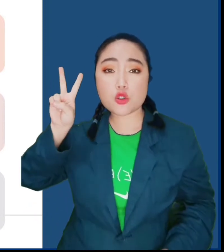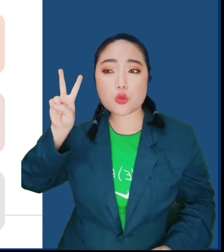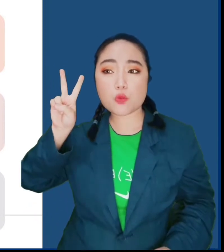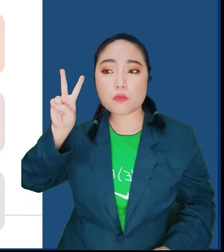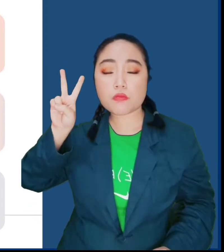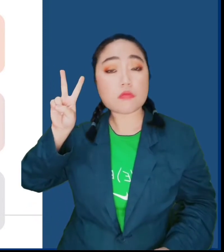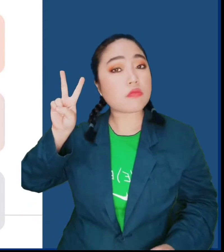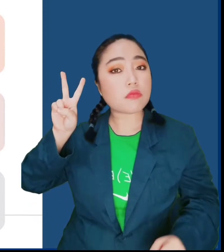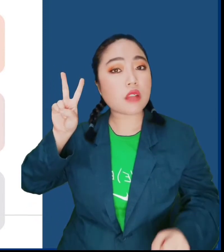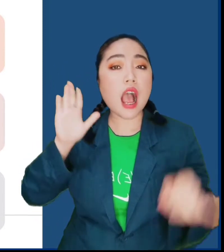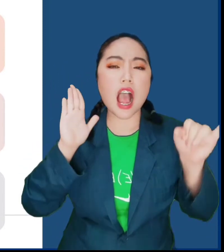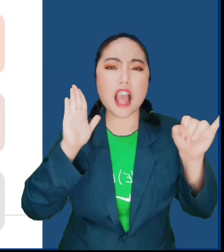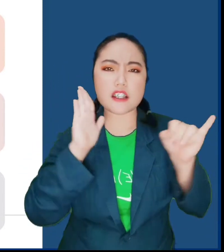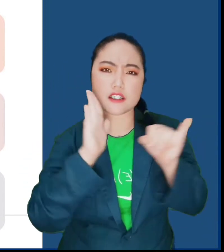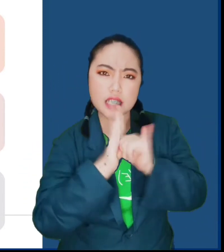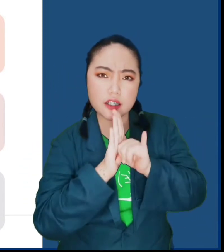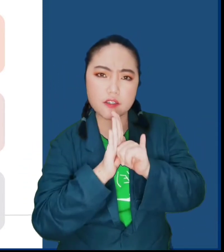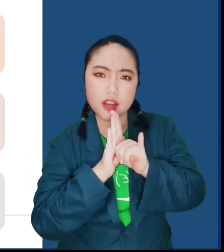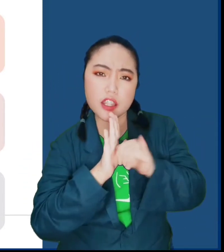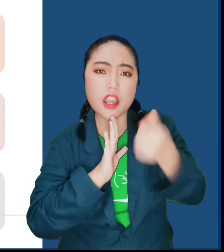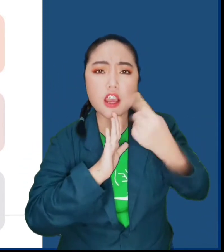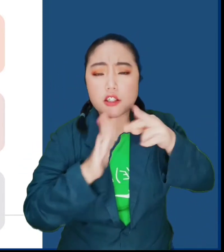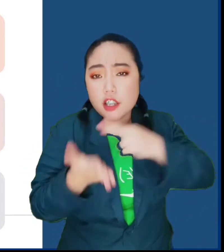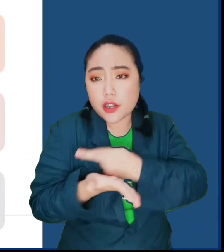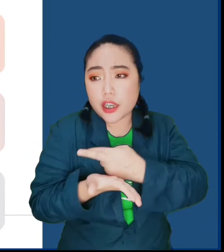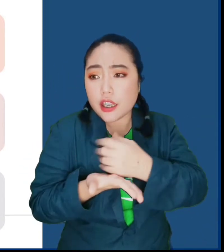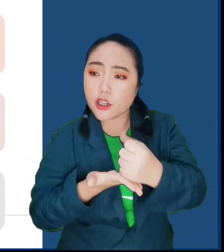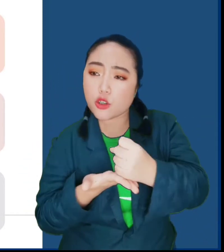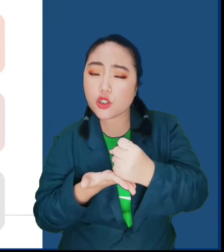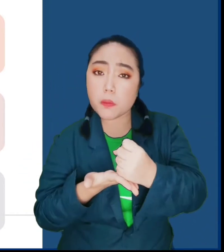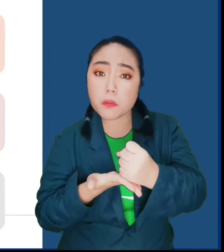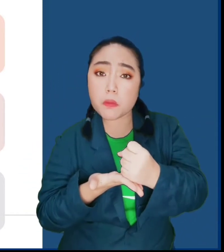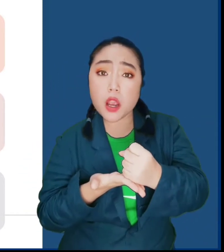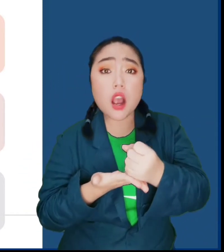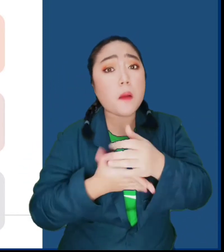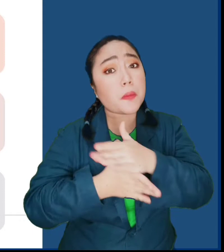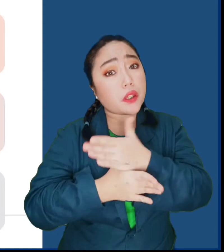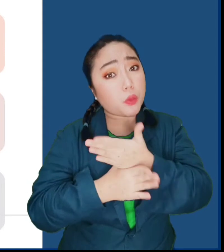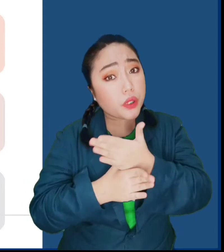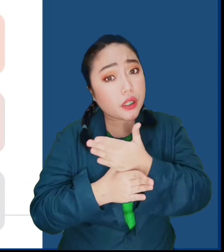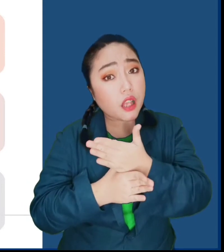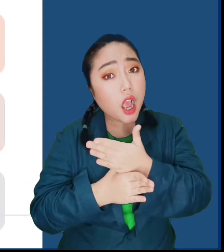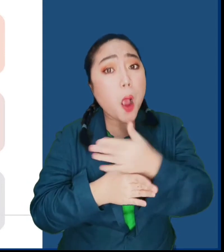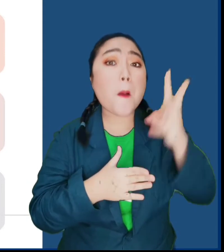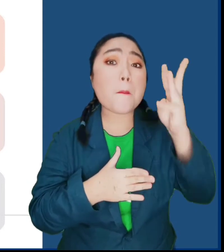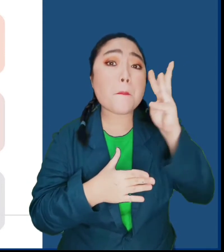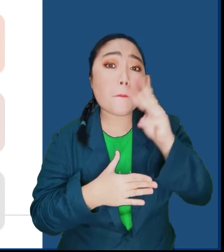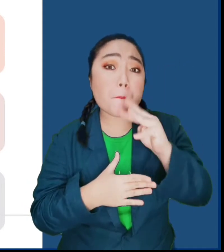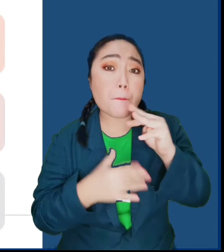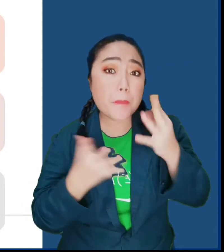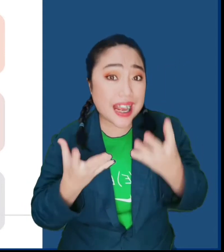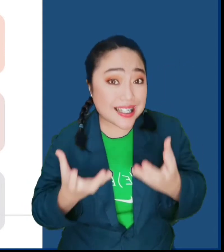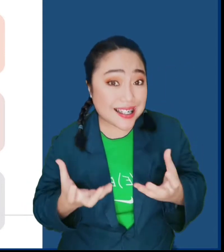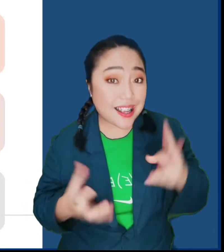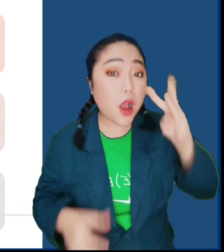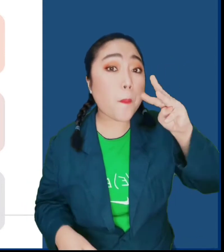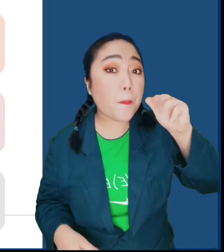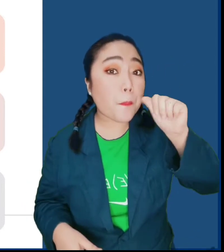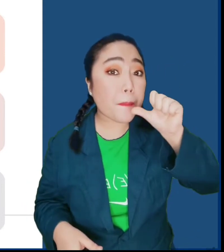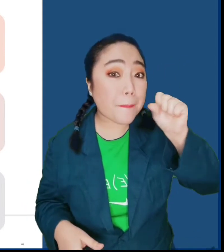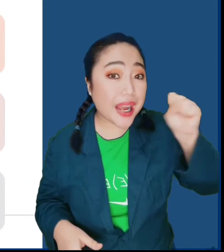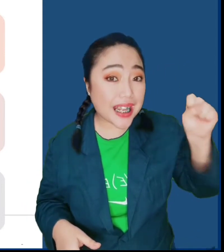Second, is for you to identify the relationship between mass and